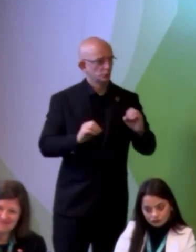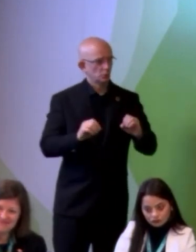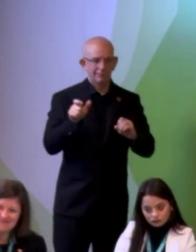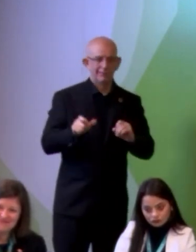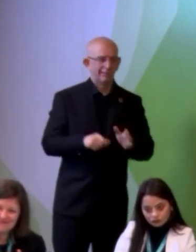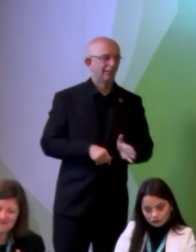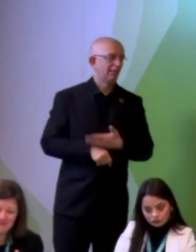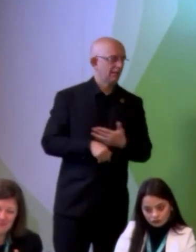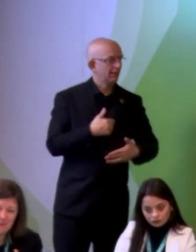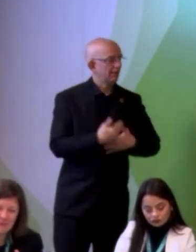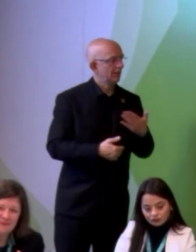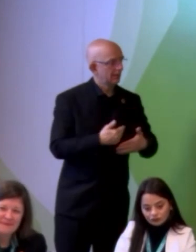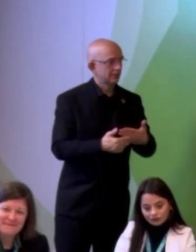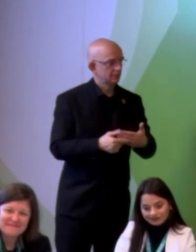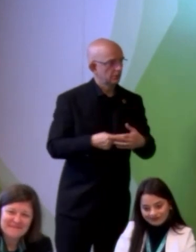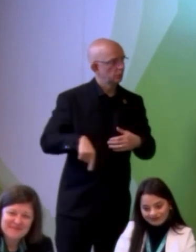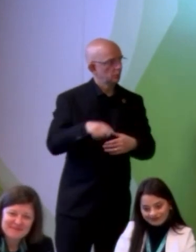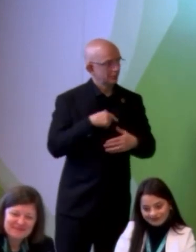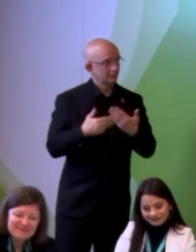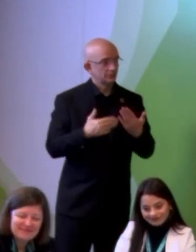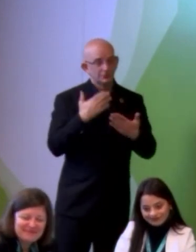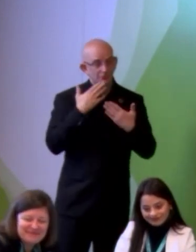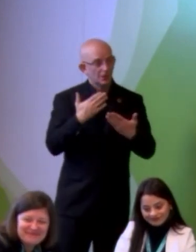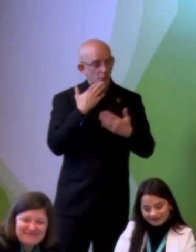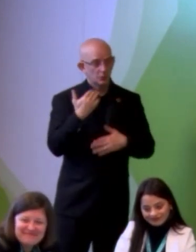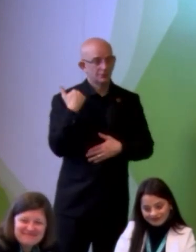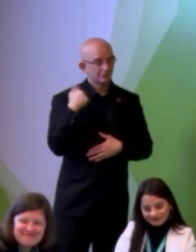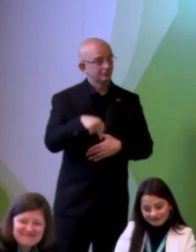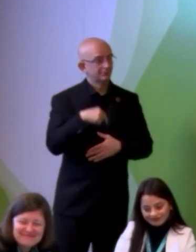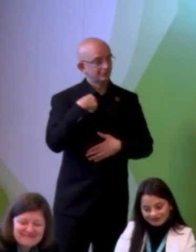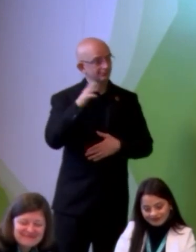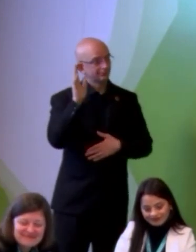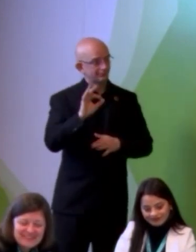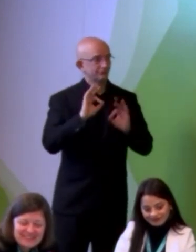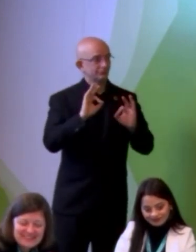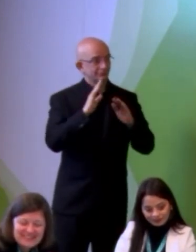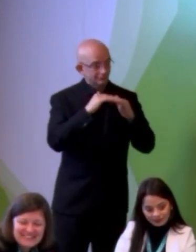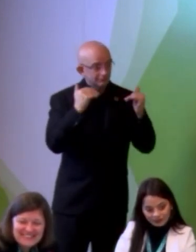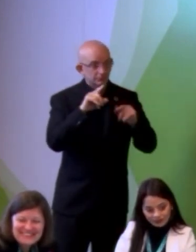leave it there, and thank you so much for inviting me to speak. Happy to answer any question afterwards.